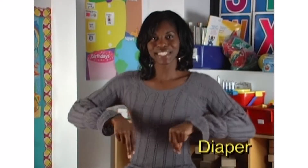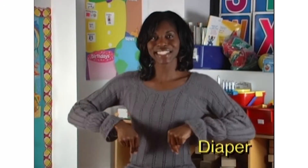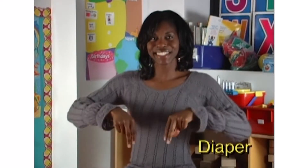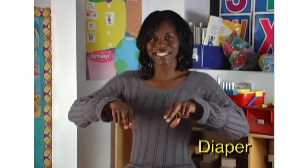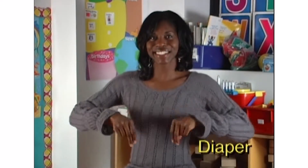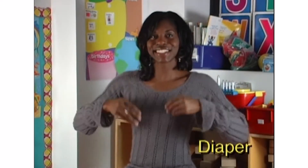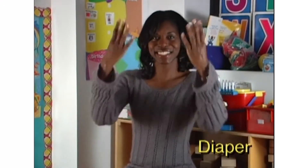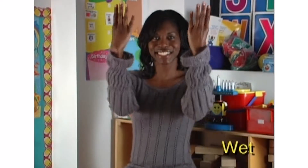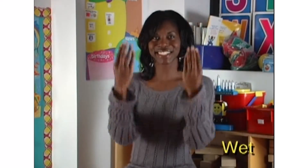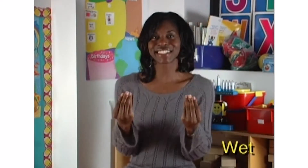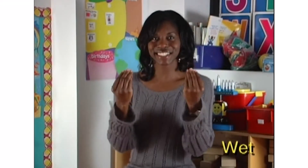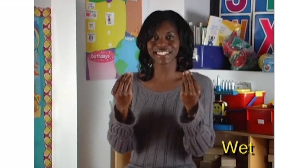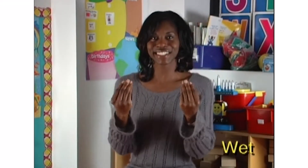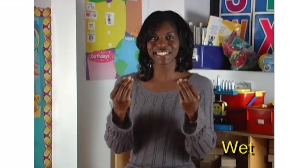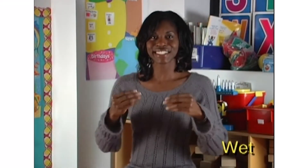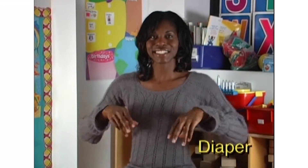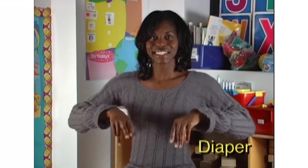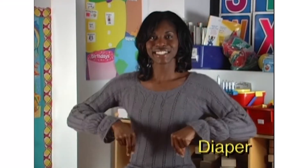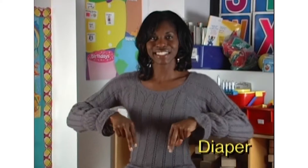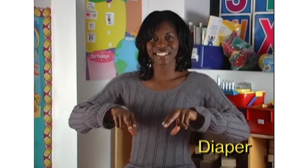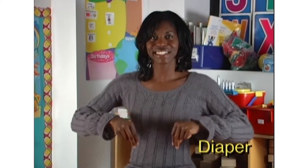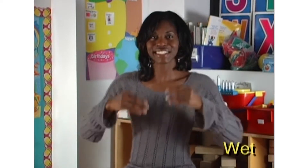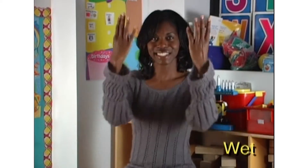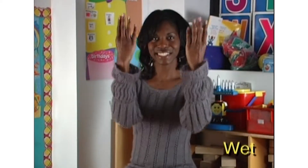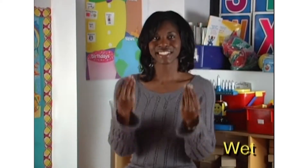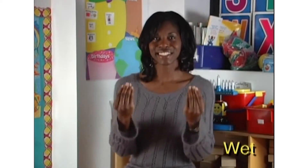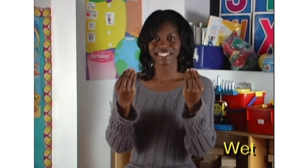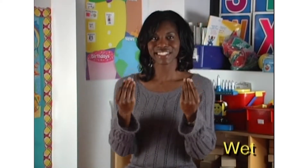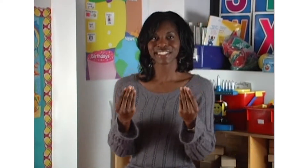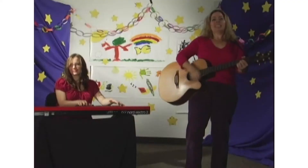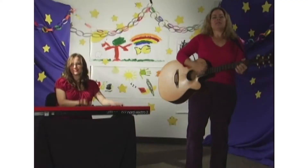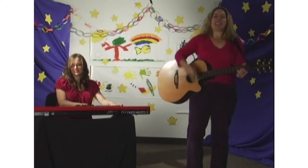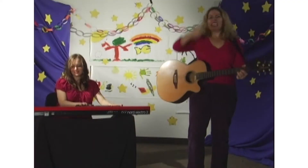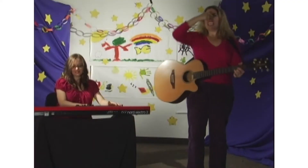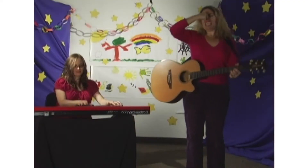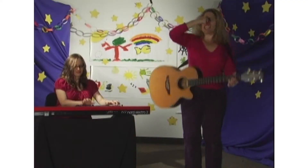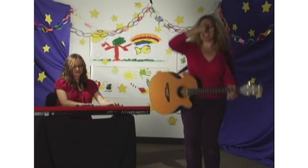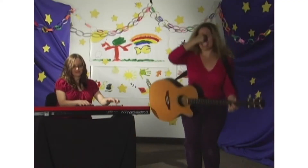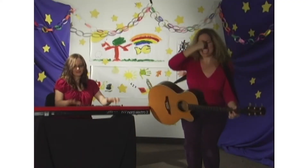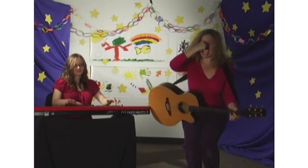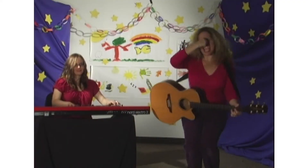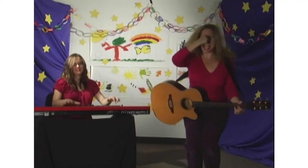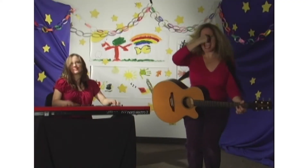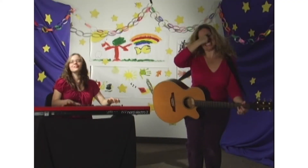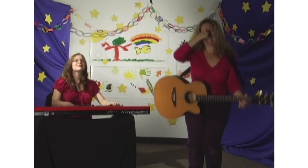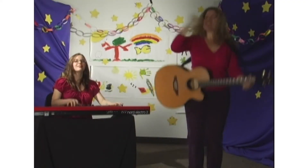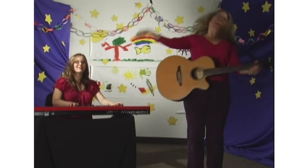morning, ends with good night, and then it covers all the songs in between. So there's a color song, there's a getting dressed song, a nap time song, a food song, tickle song,